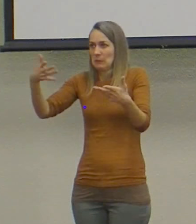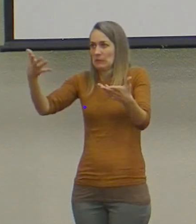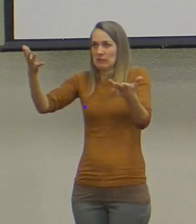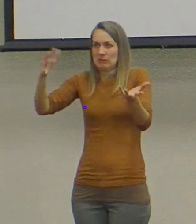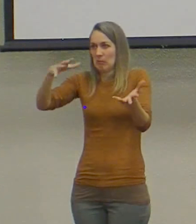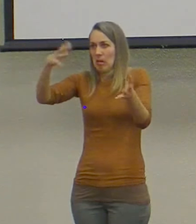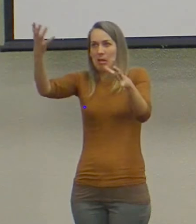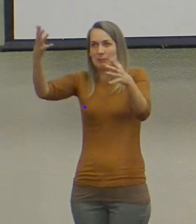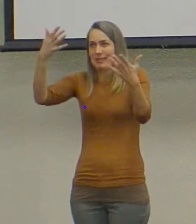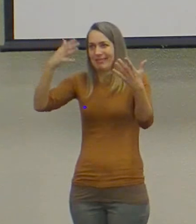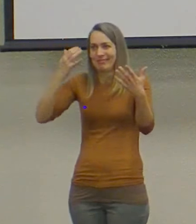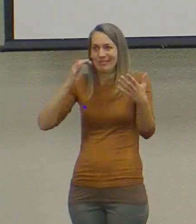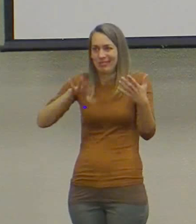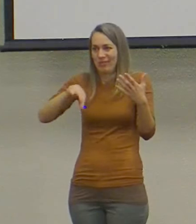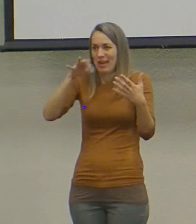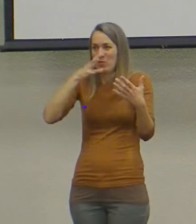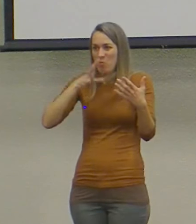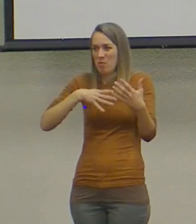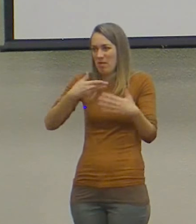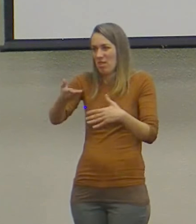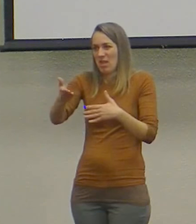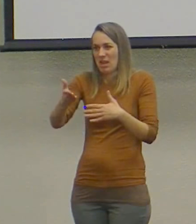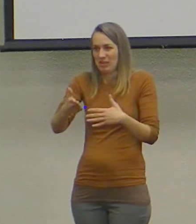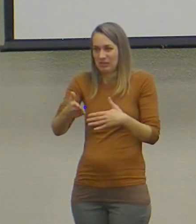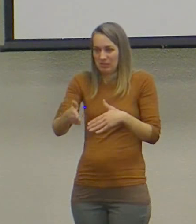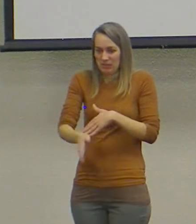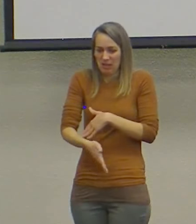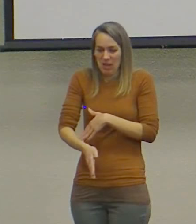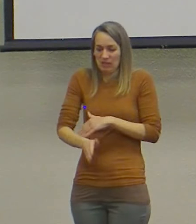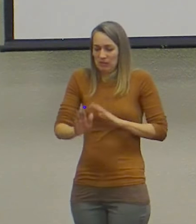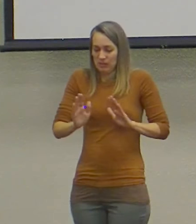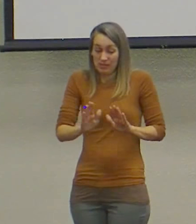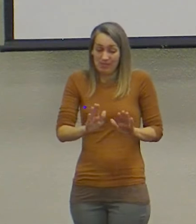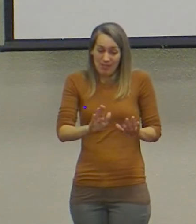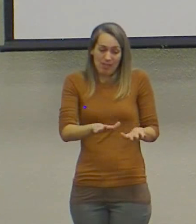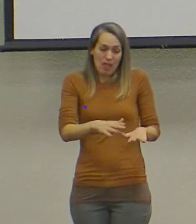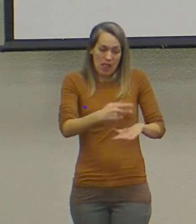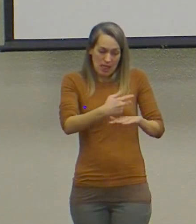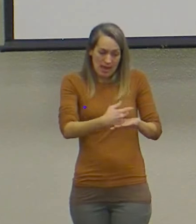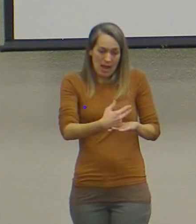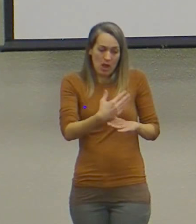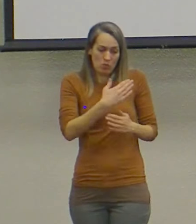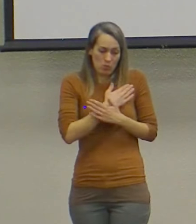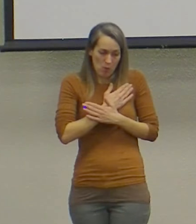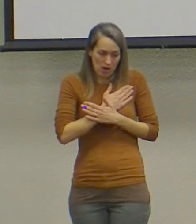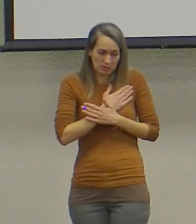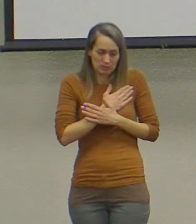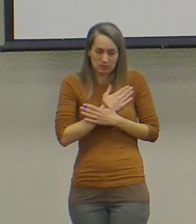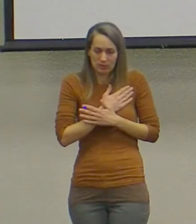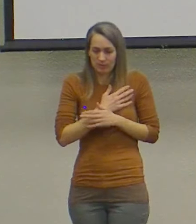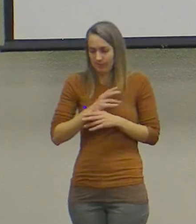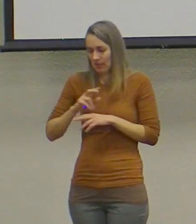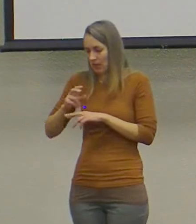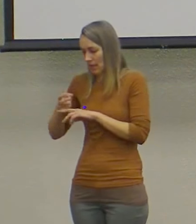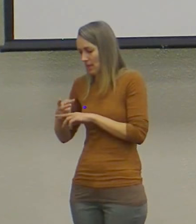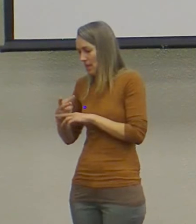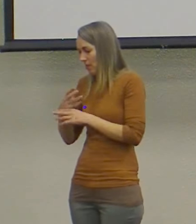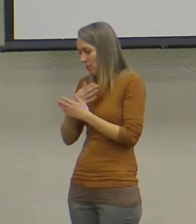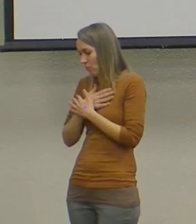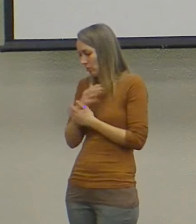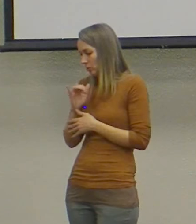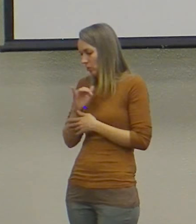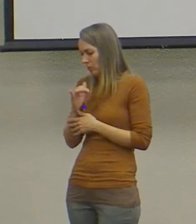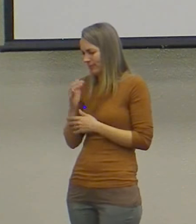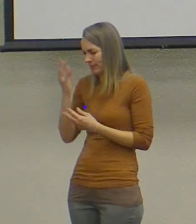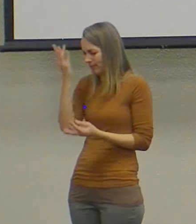result if they find a woman on the threshing floor at this time of night. So lay down and rest. And he lay down to rest as well and began to think